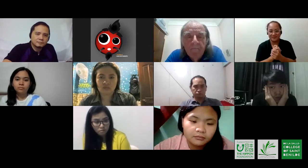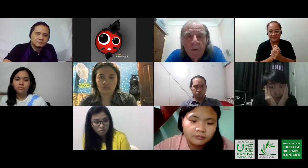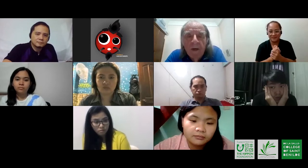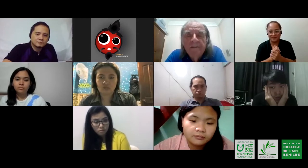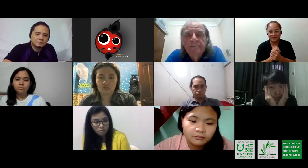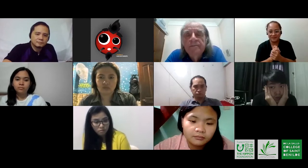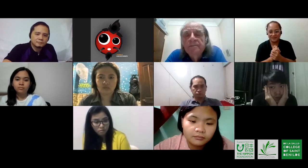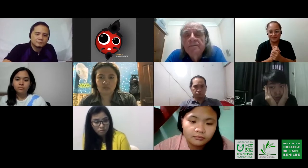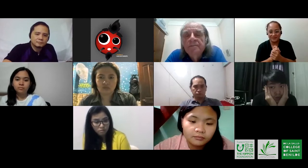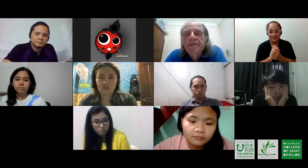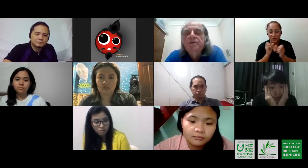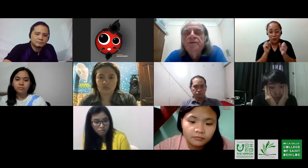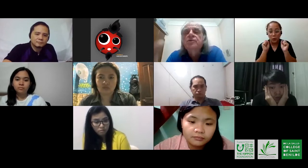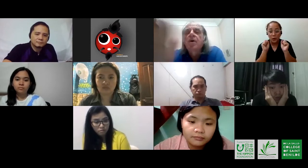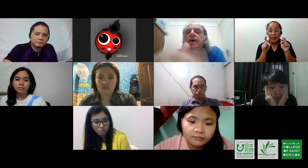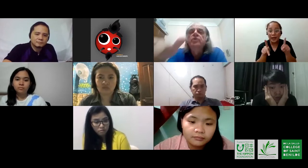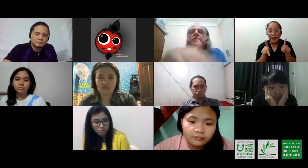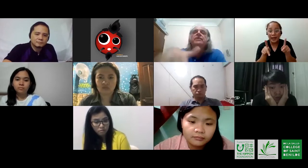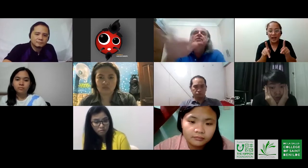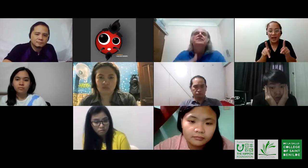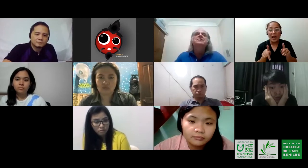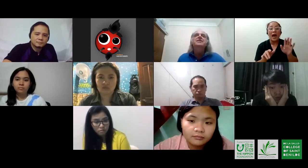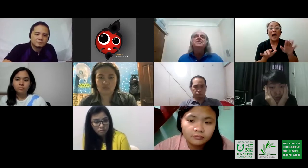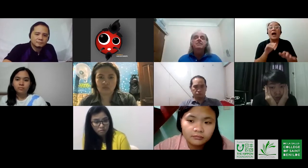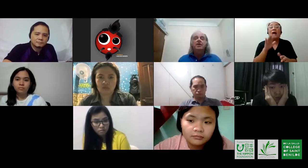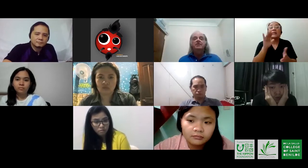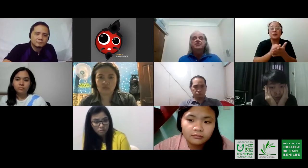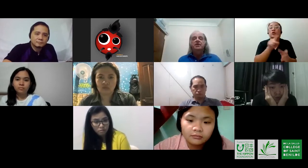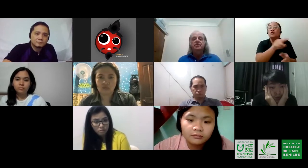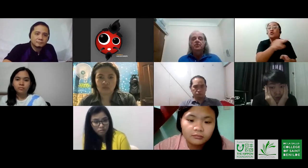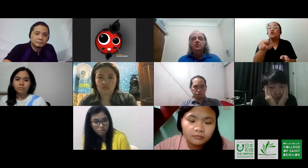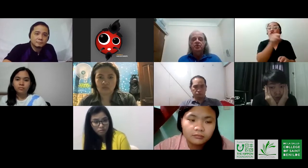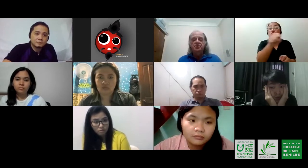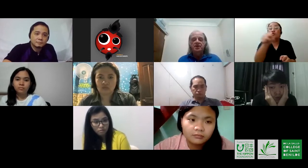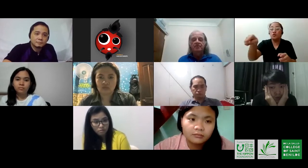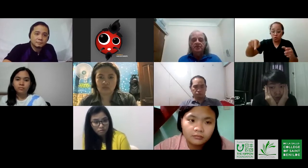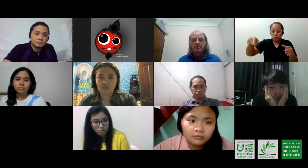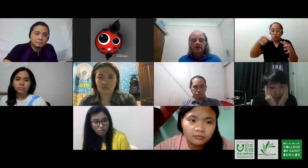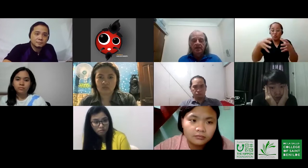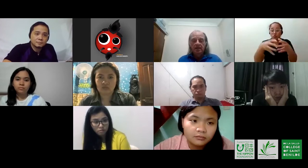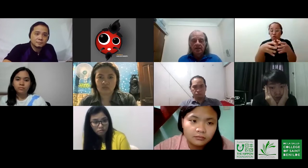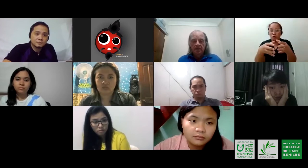Okay? But this is why you need to discuss among yourselves.